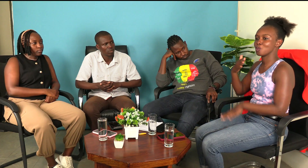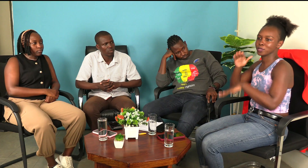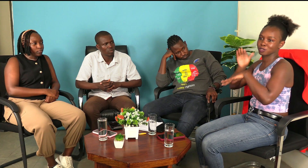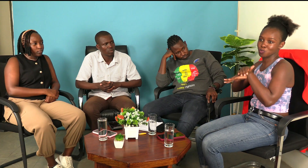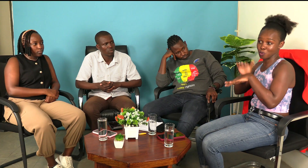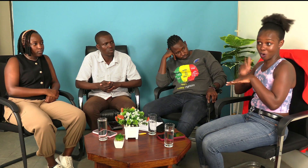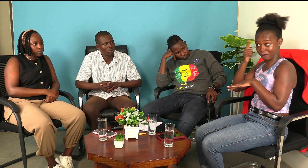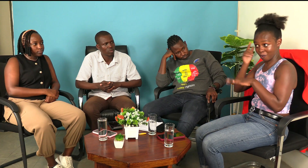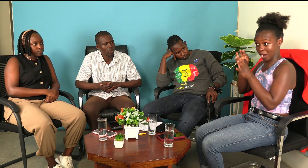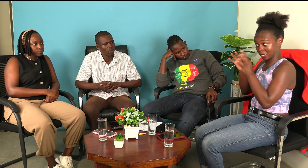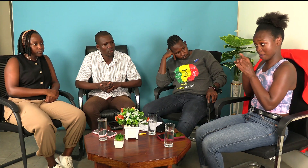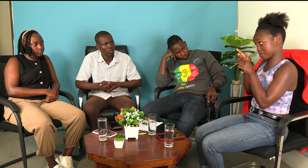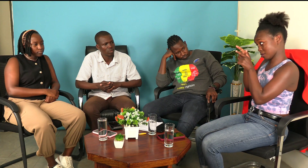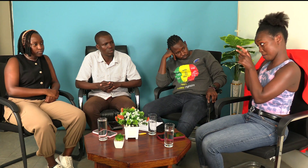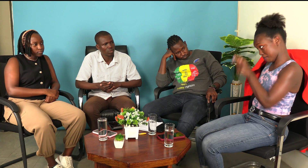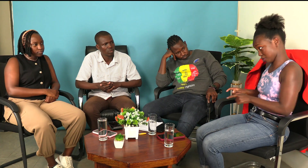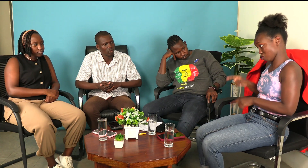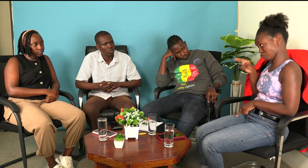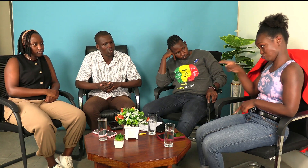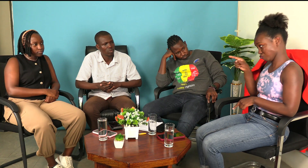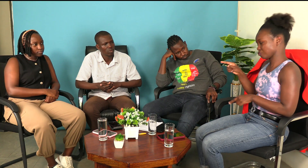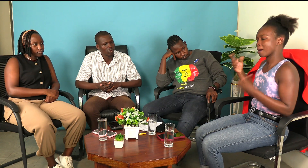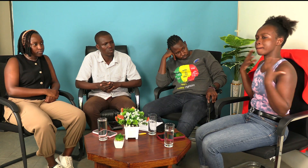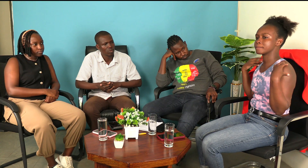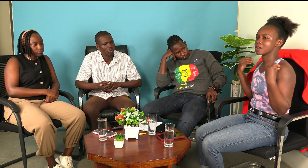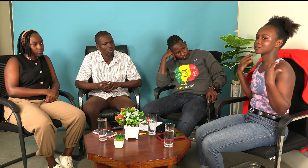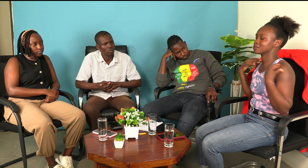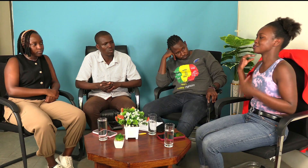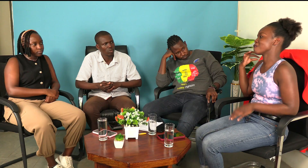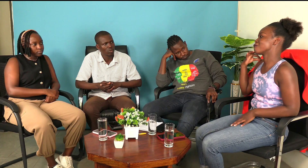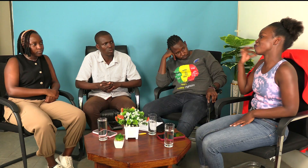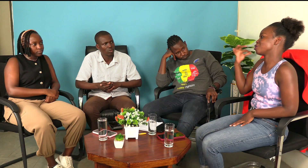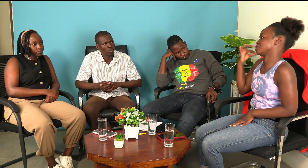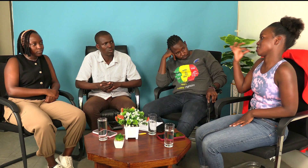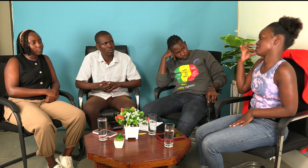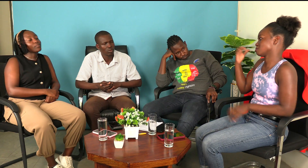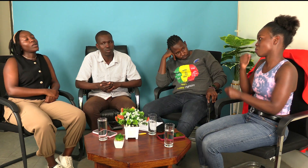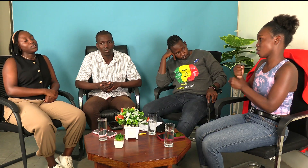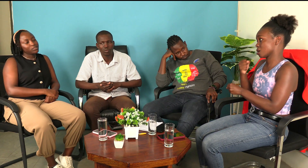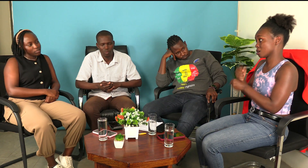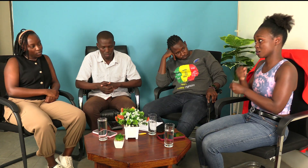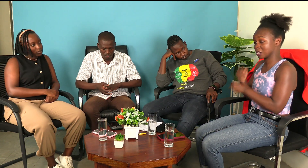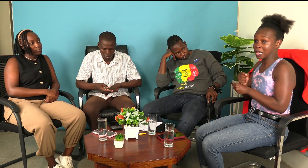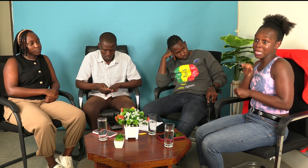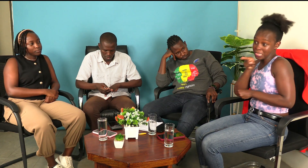interpreting for. Number 2, as an interpreter, you need to practice